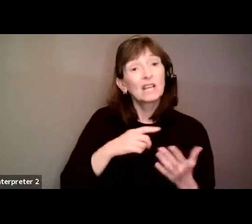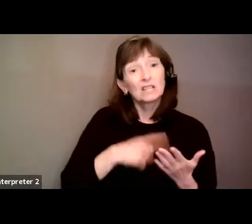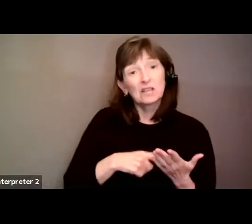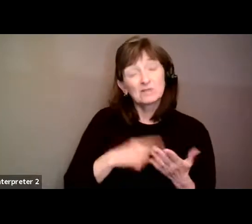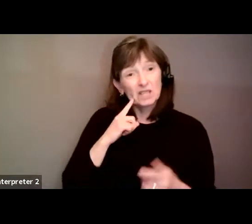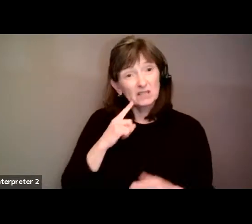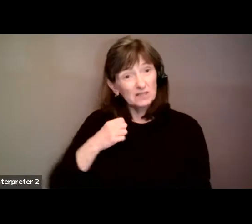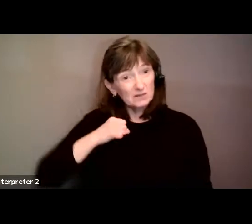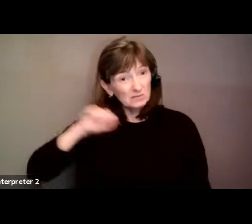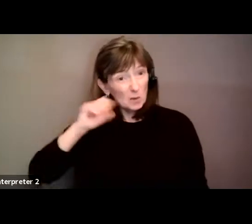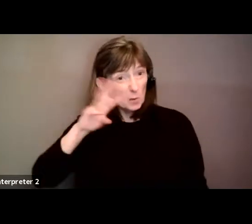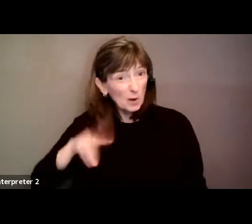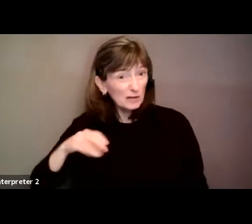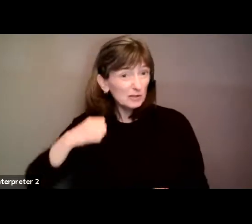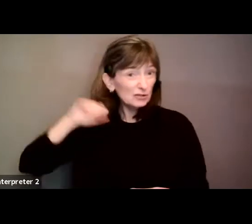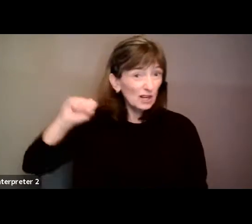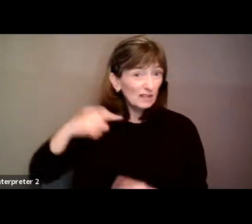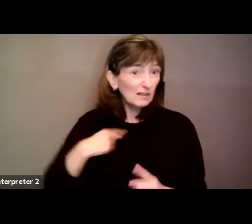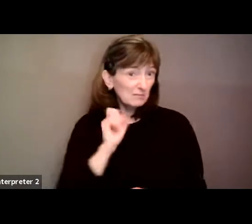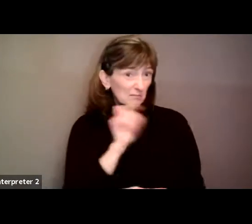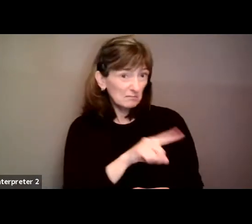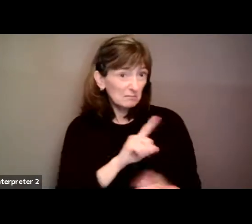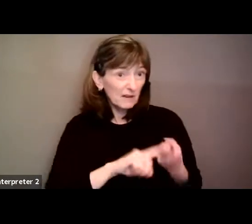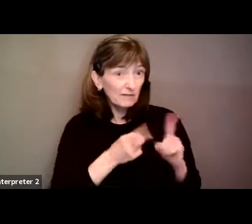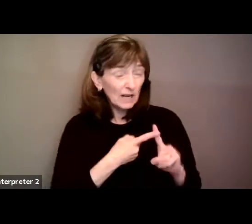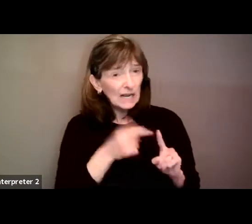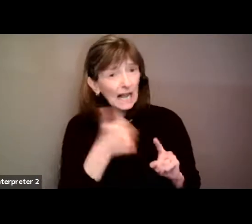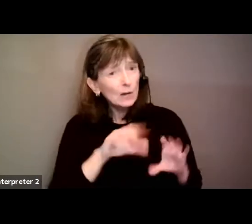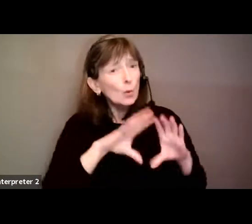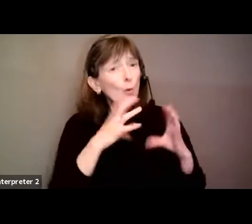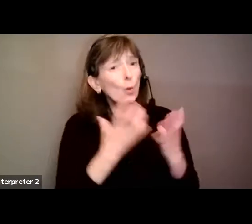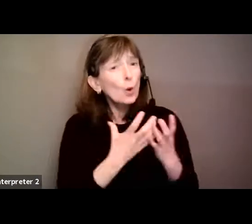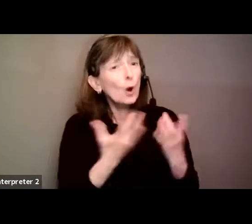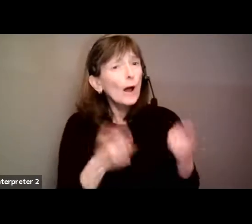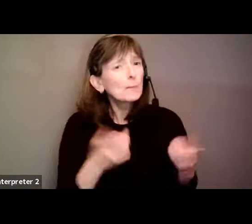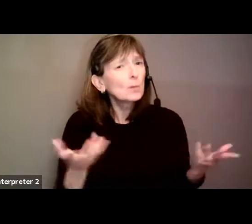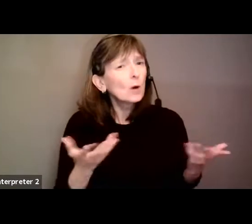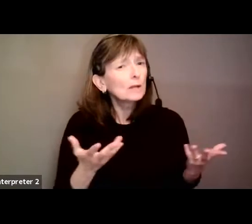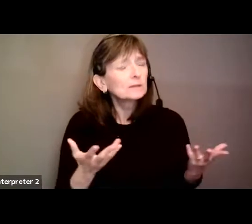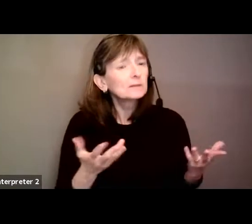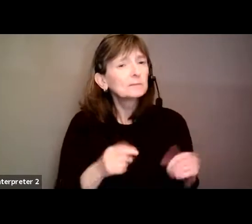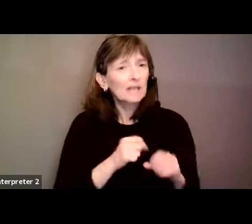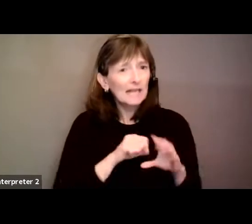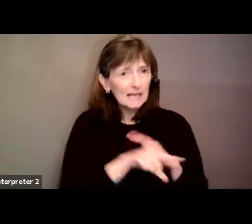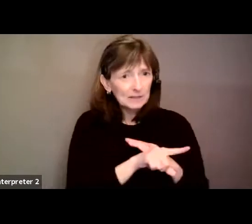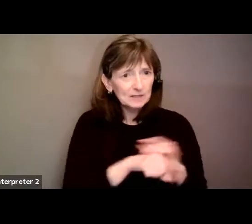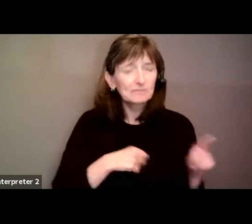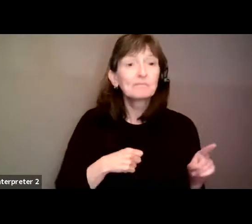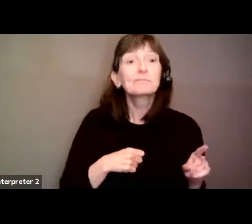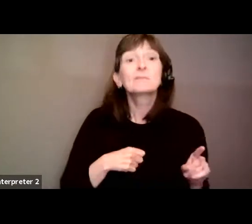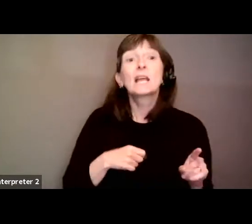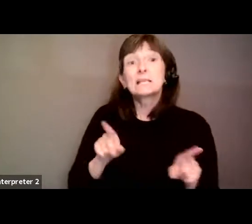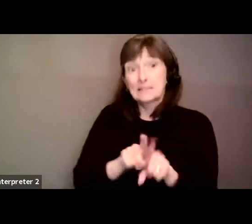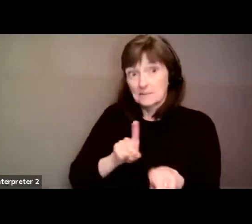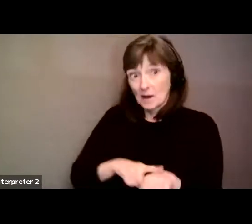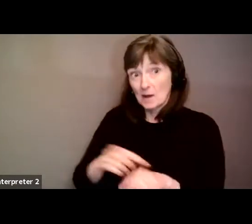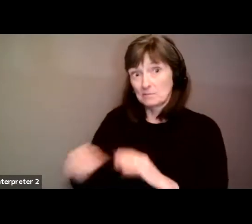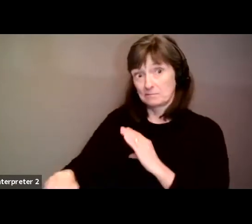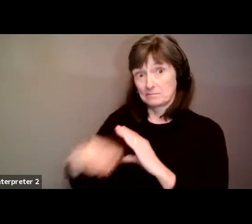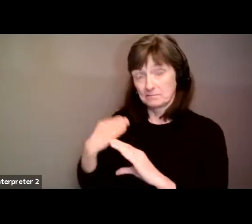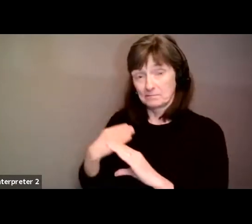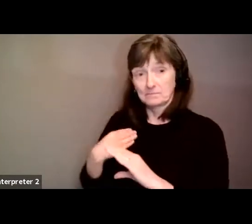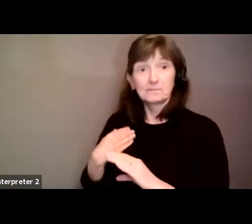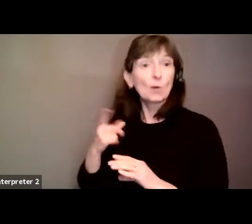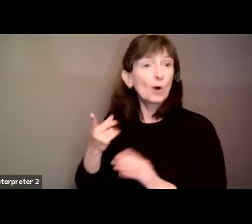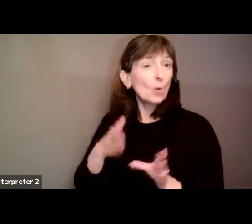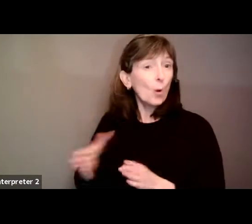friend if anything was happening locally. Before she could even get back to me, I got a message from one of the organizers. They'd learned I was going to be